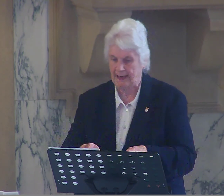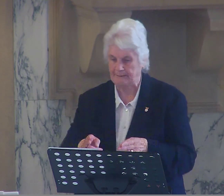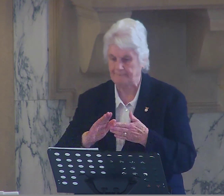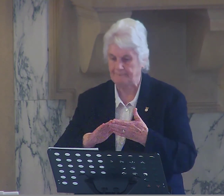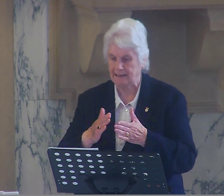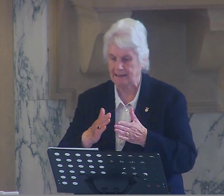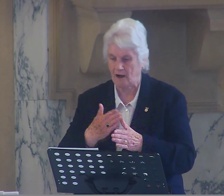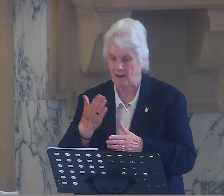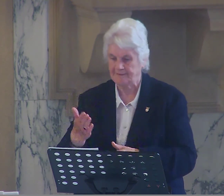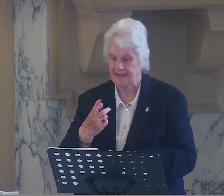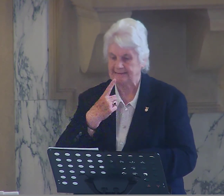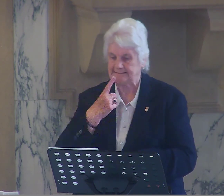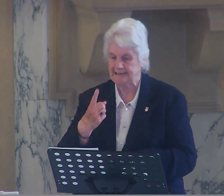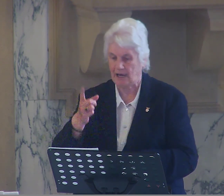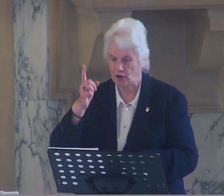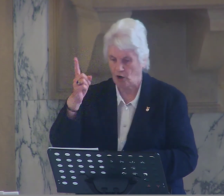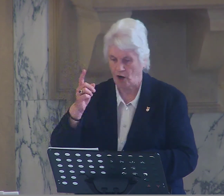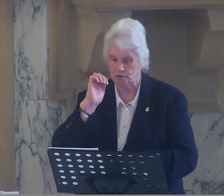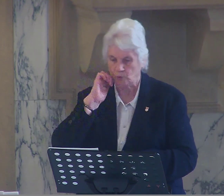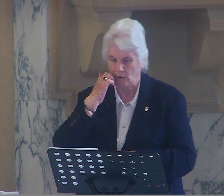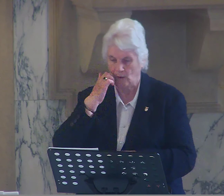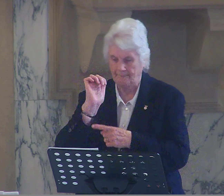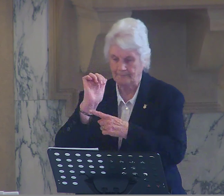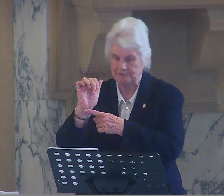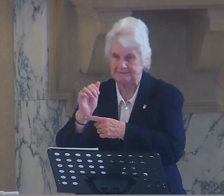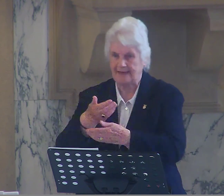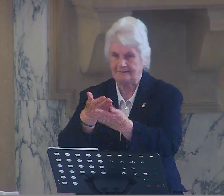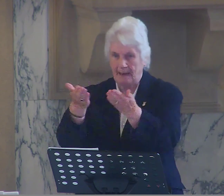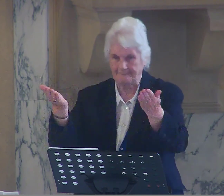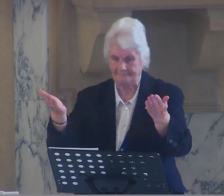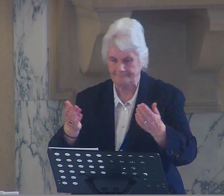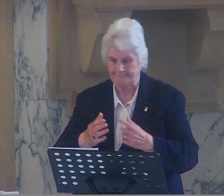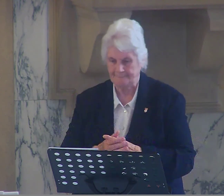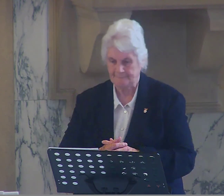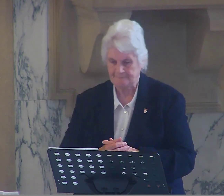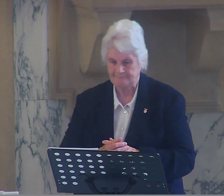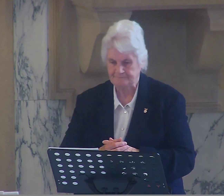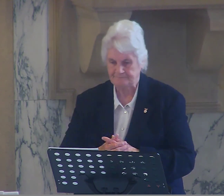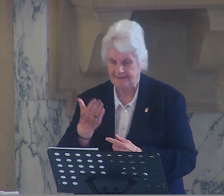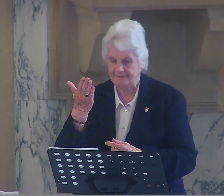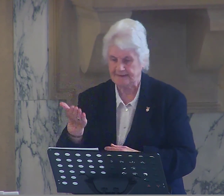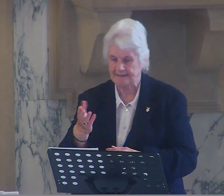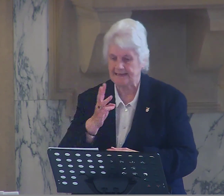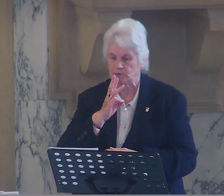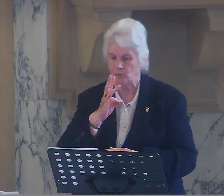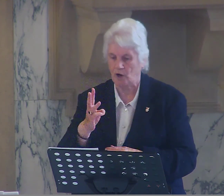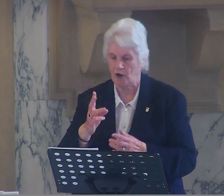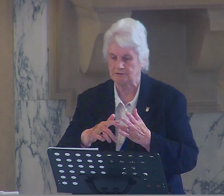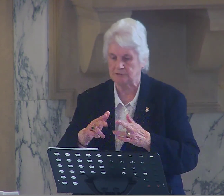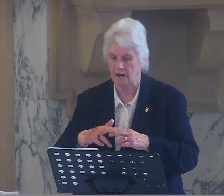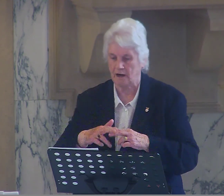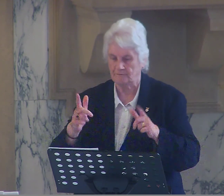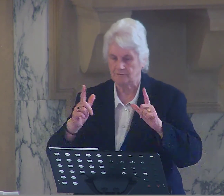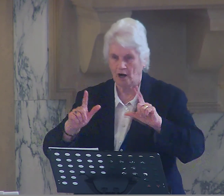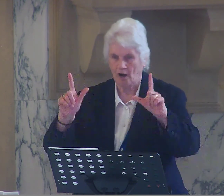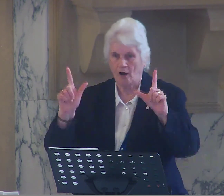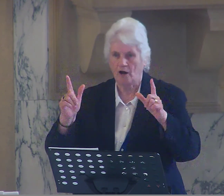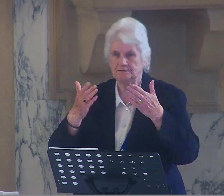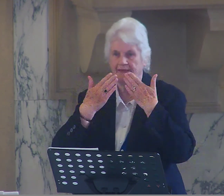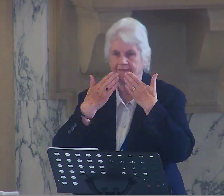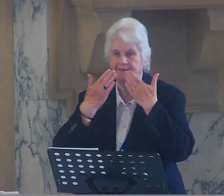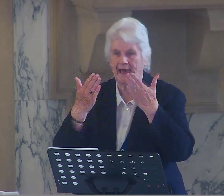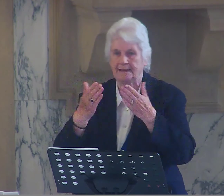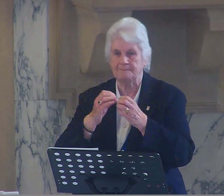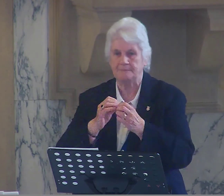said God will protect us. This is the word of the